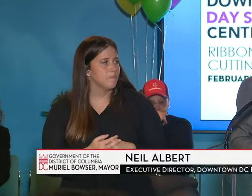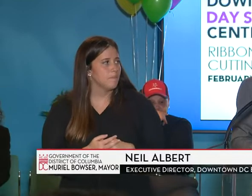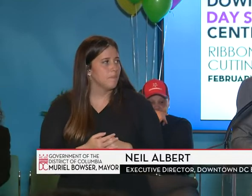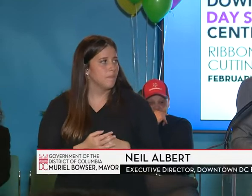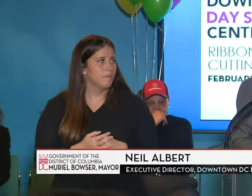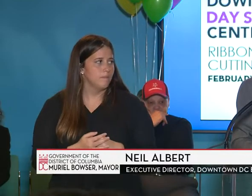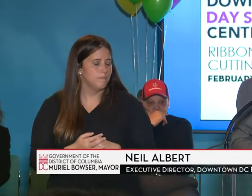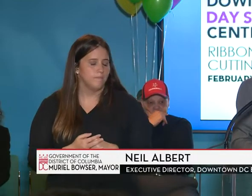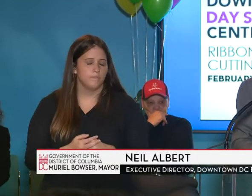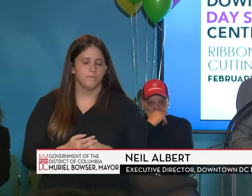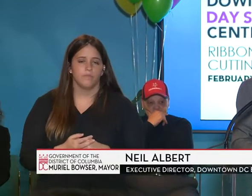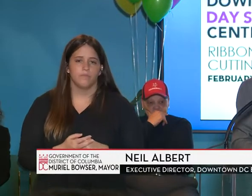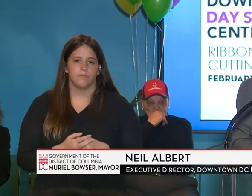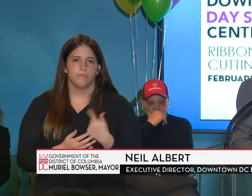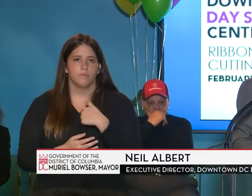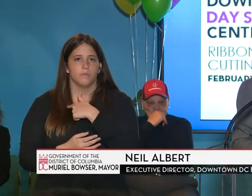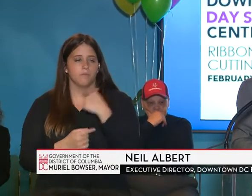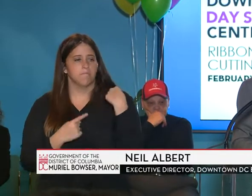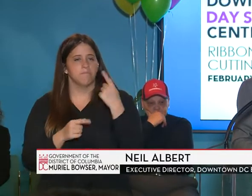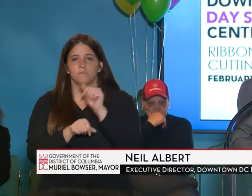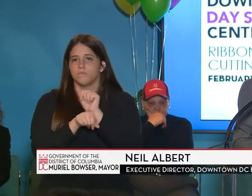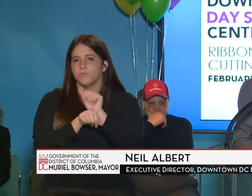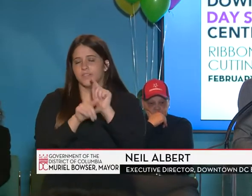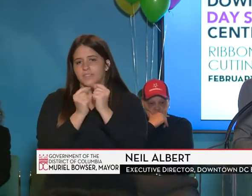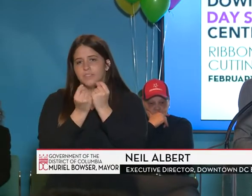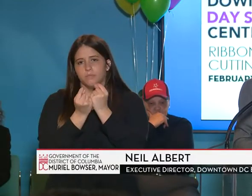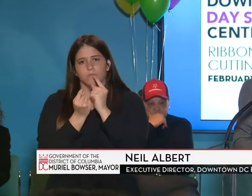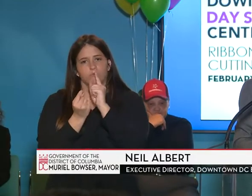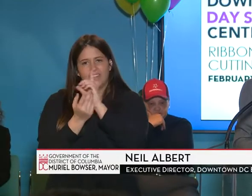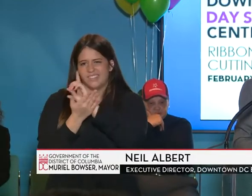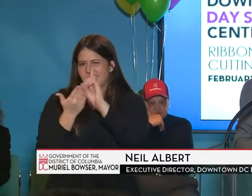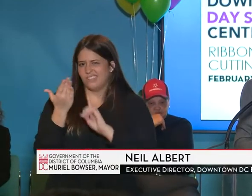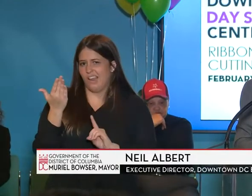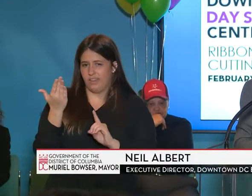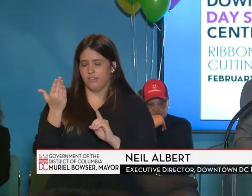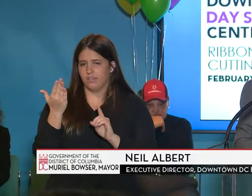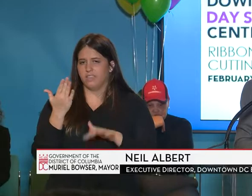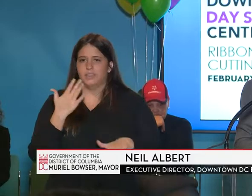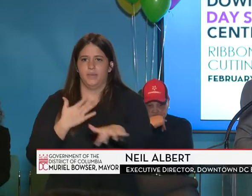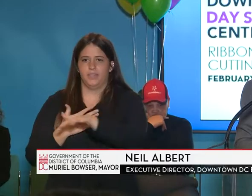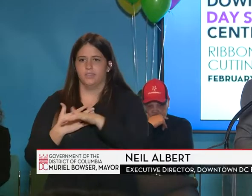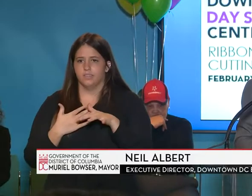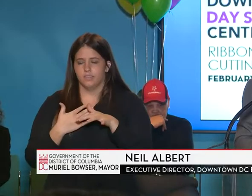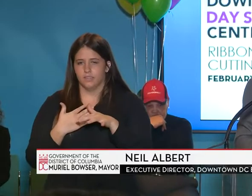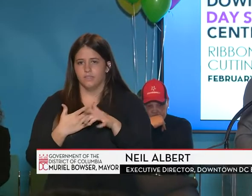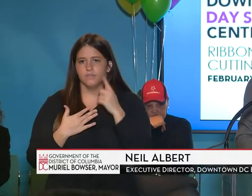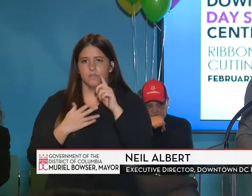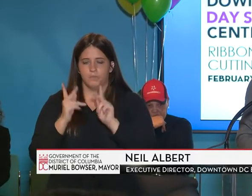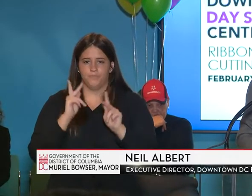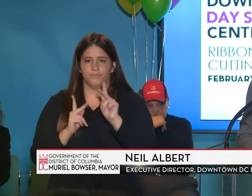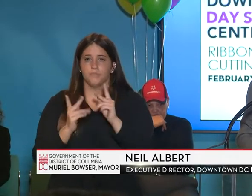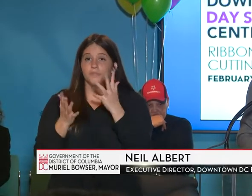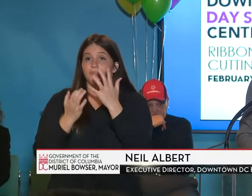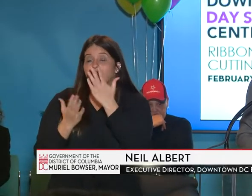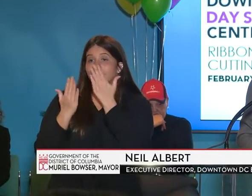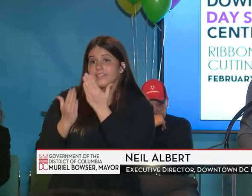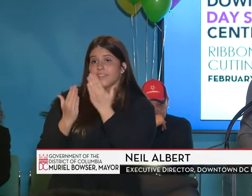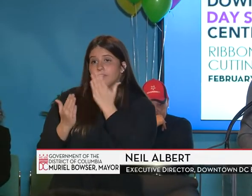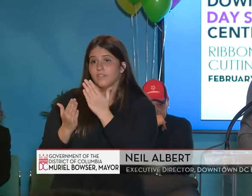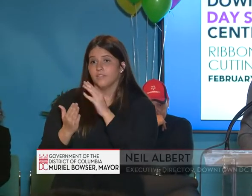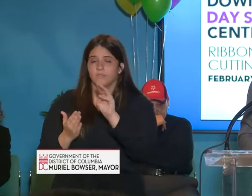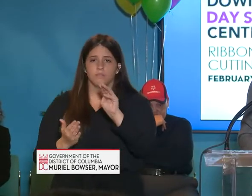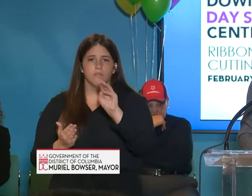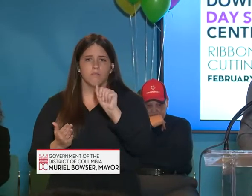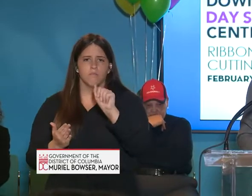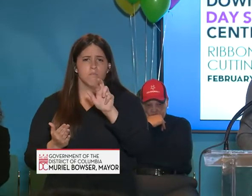really good team to design a really amazing space for people experiencing homelessness. So I want to say thank you to